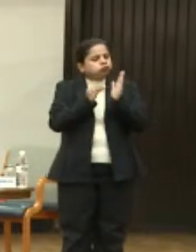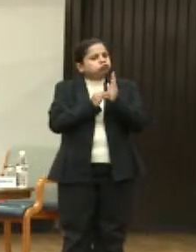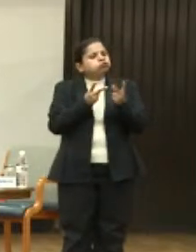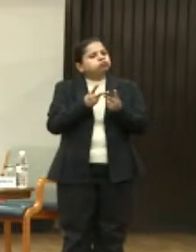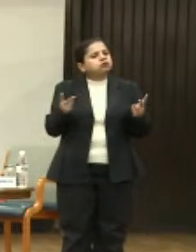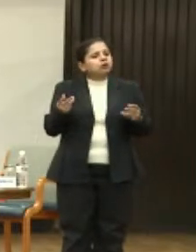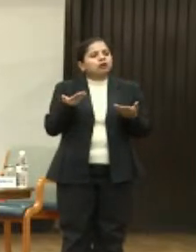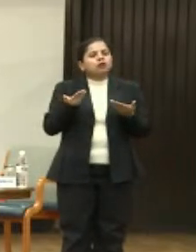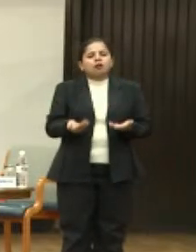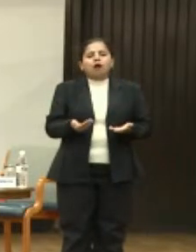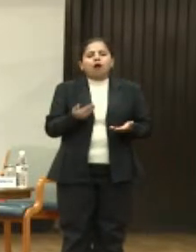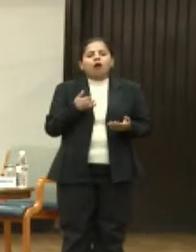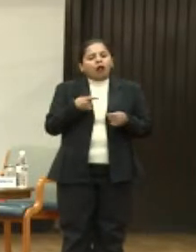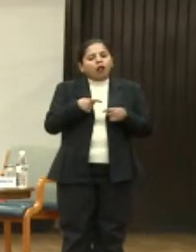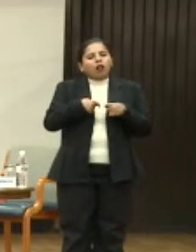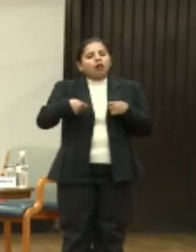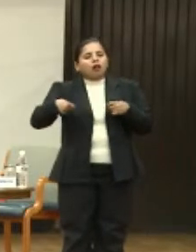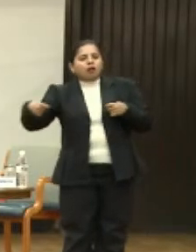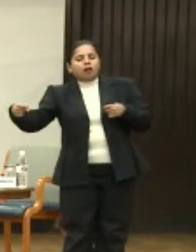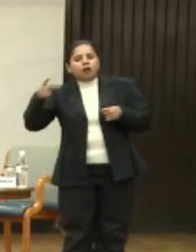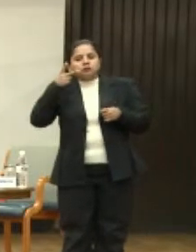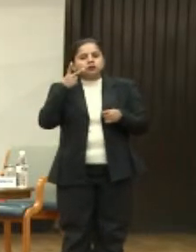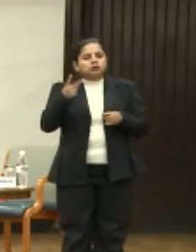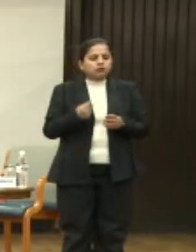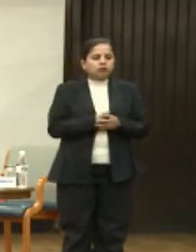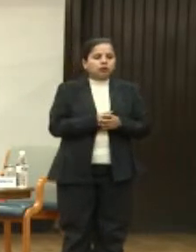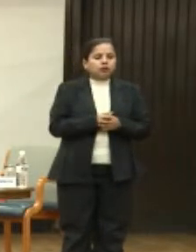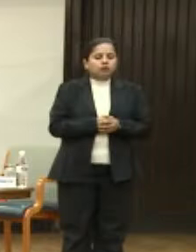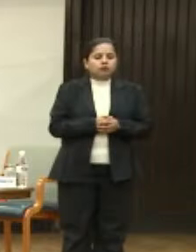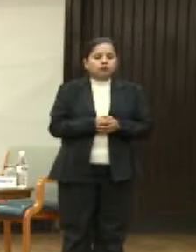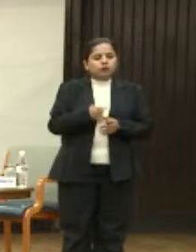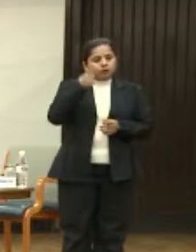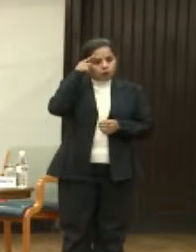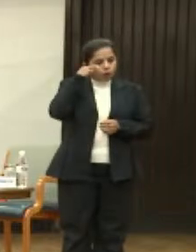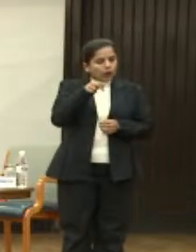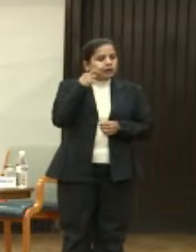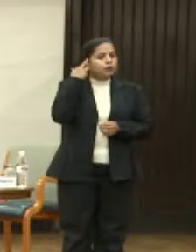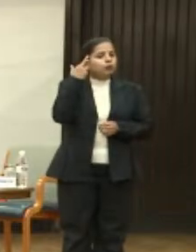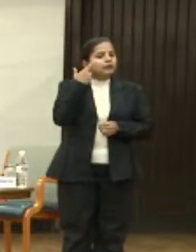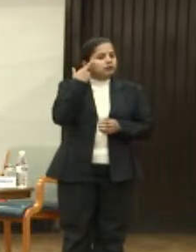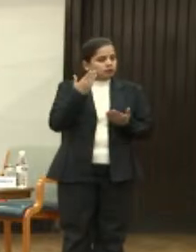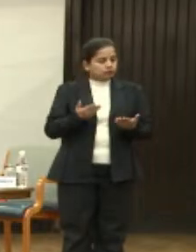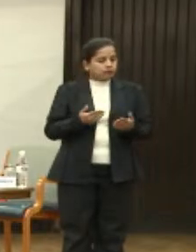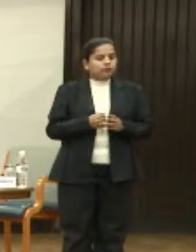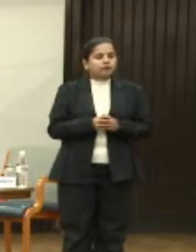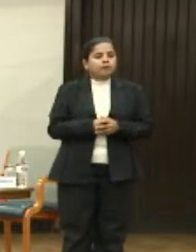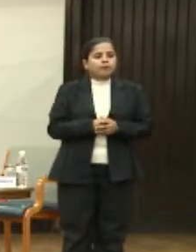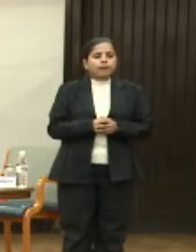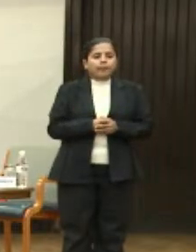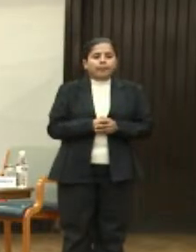And we are going on and on with this. For that matter,